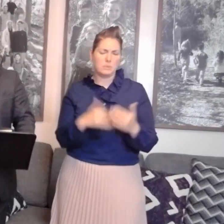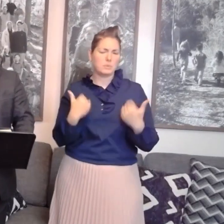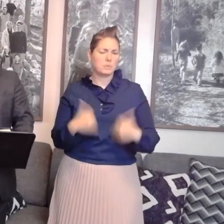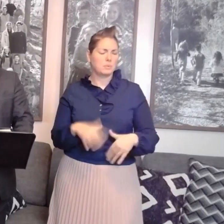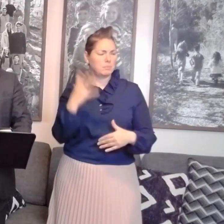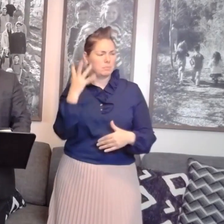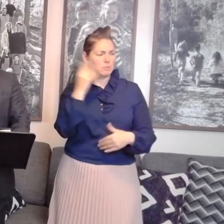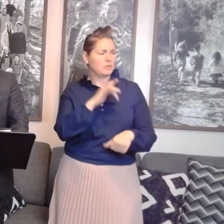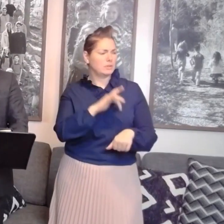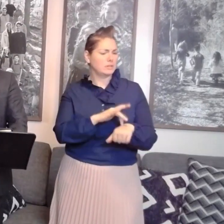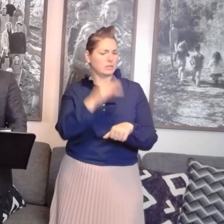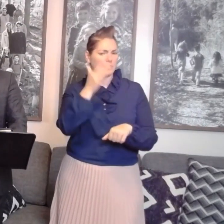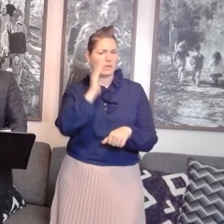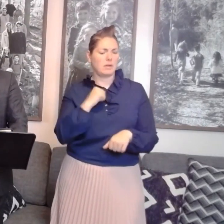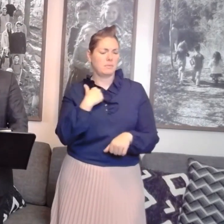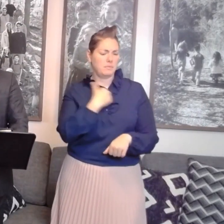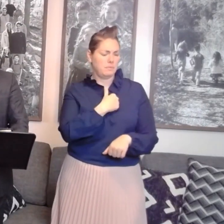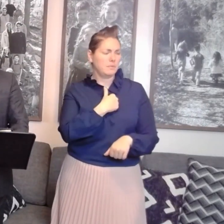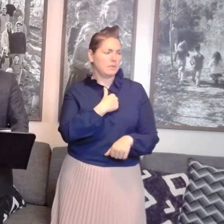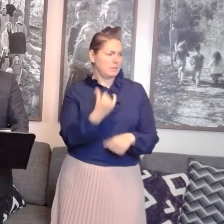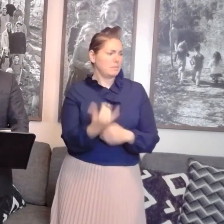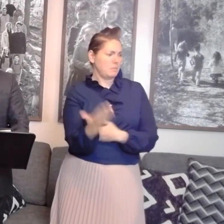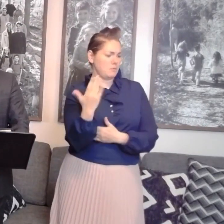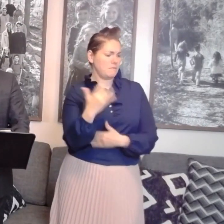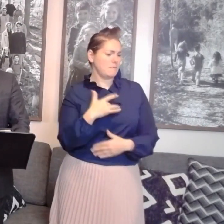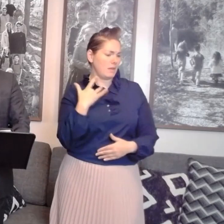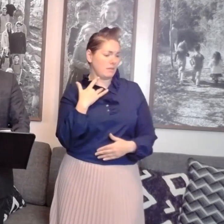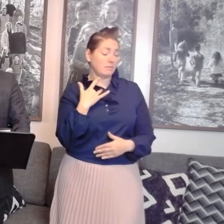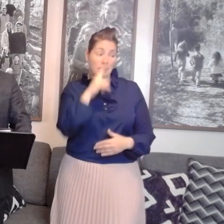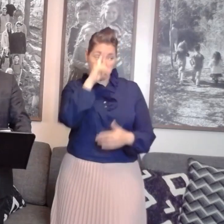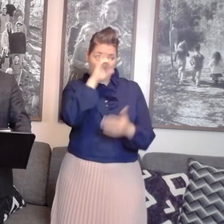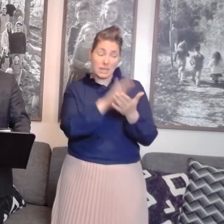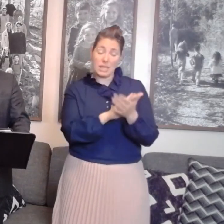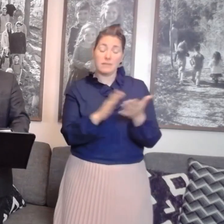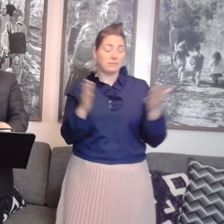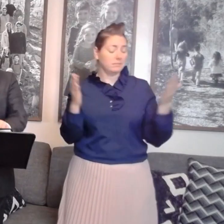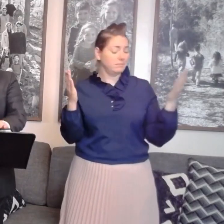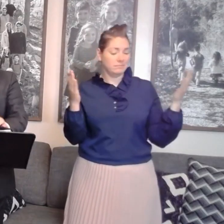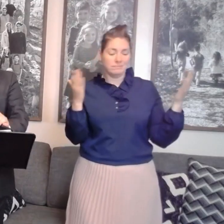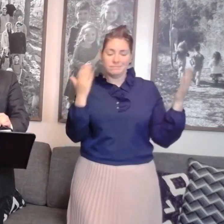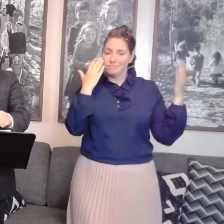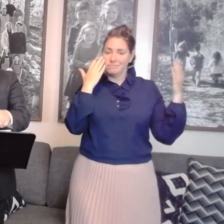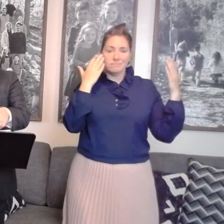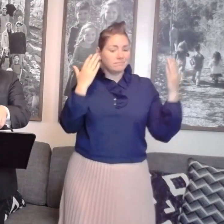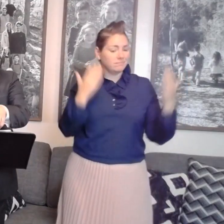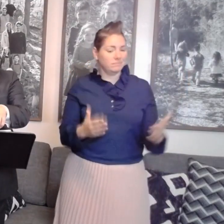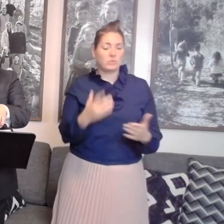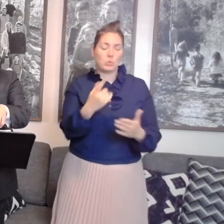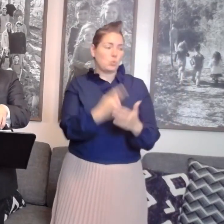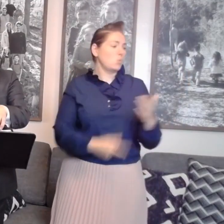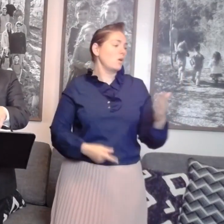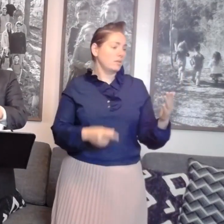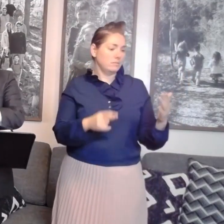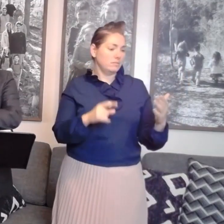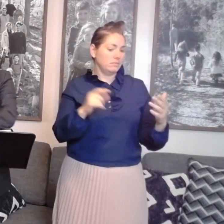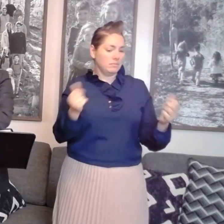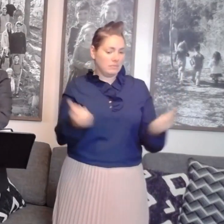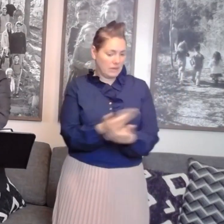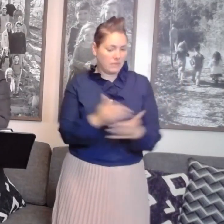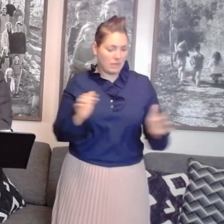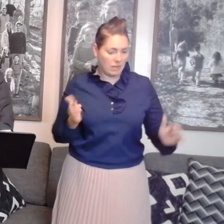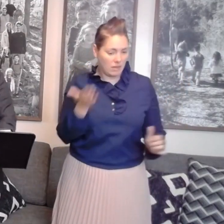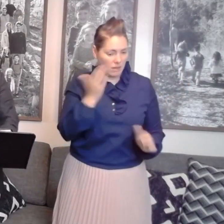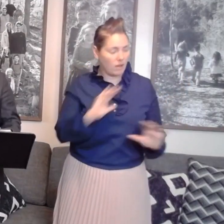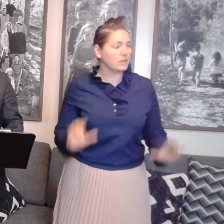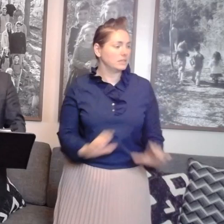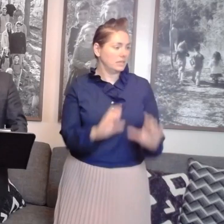we felt this morning. Thank you, Jesus. And I believe there's no telling what all God did in our homes today.